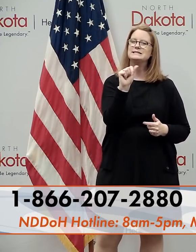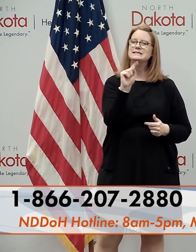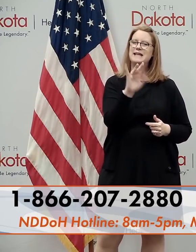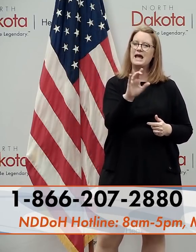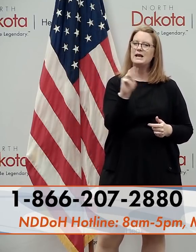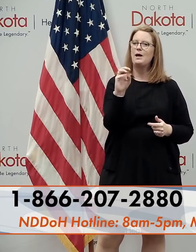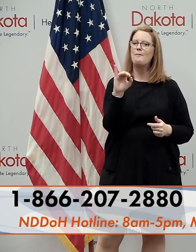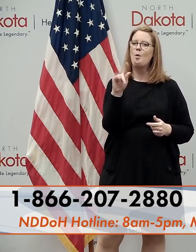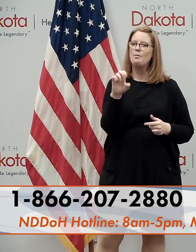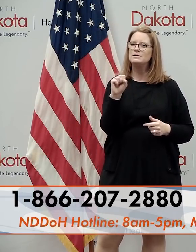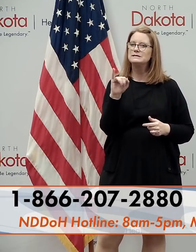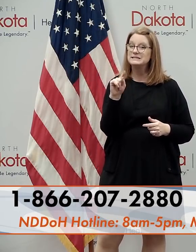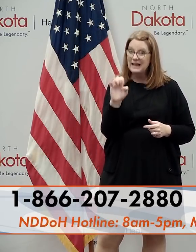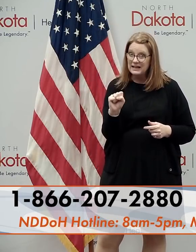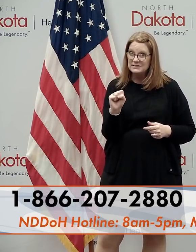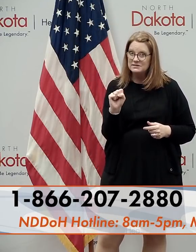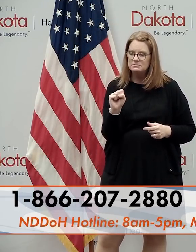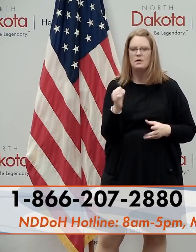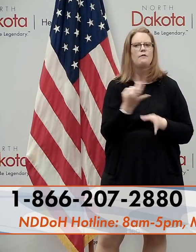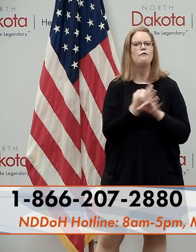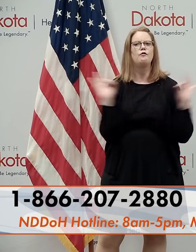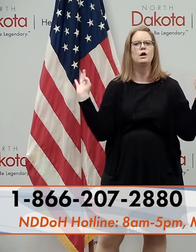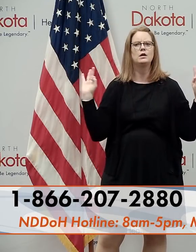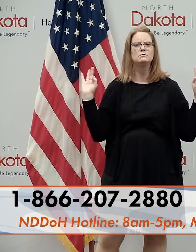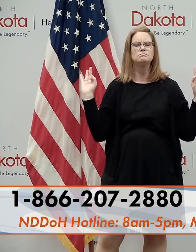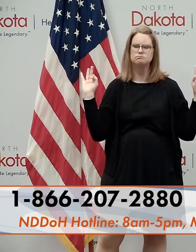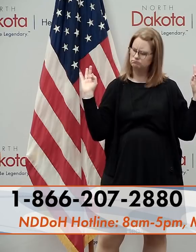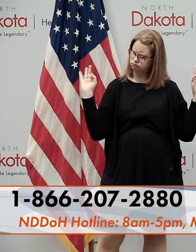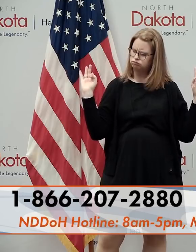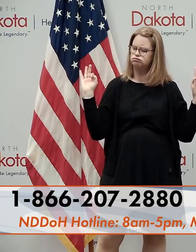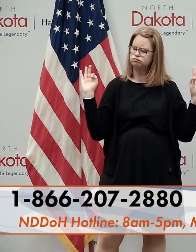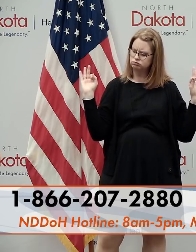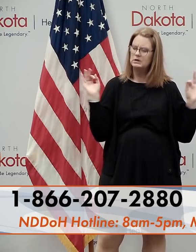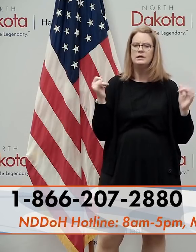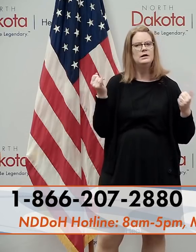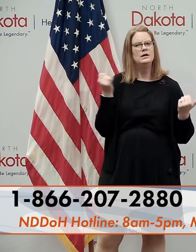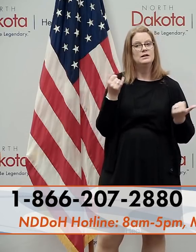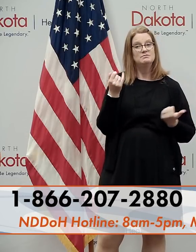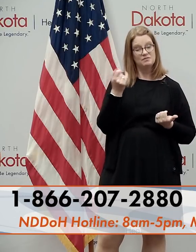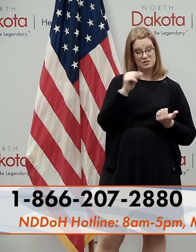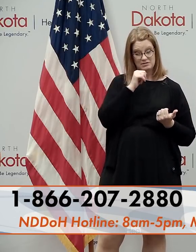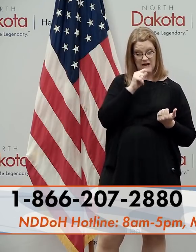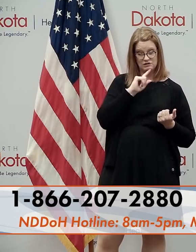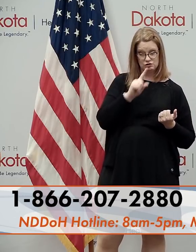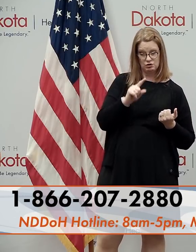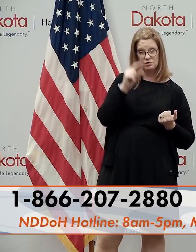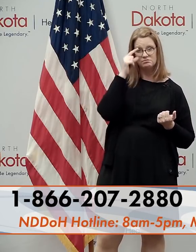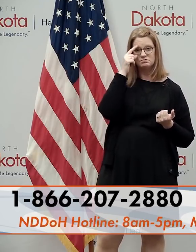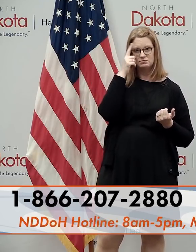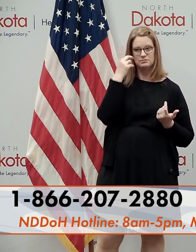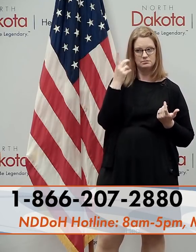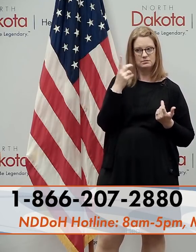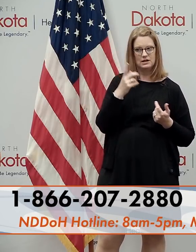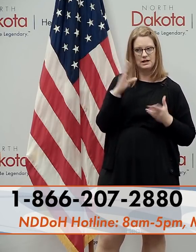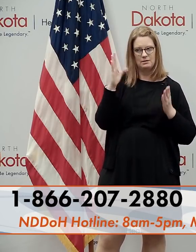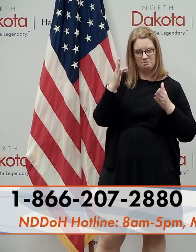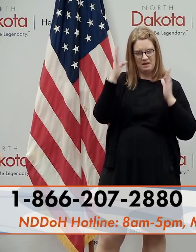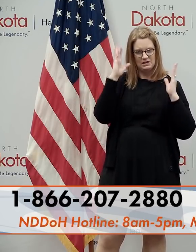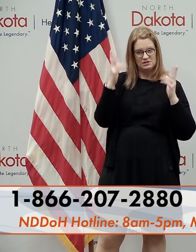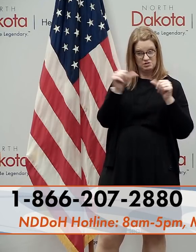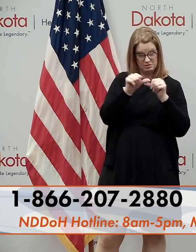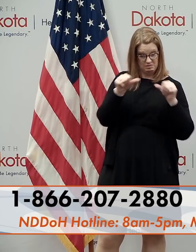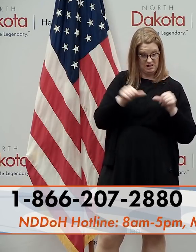sites, those are all free. So if individuals want to know their status, pay attention to those